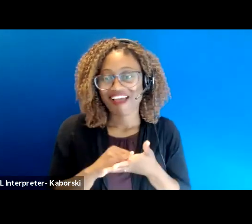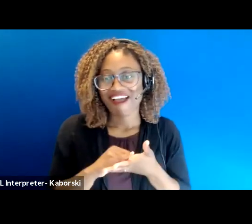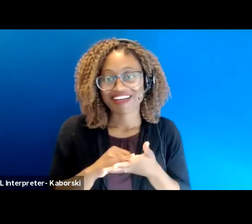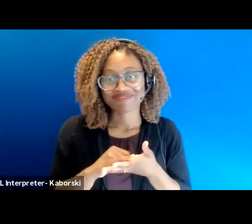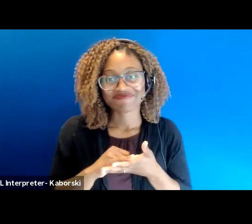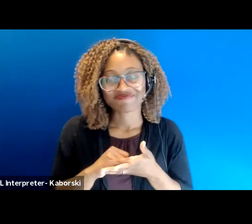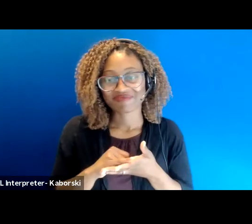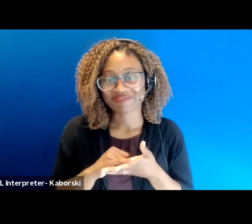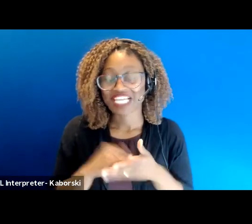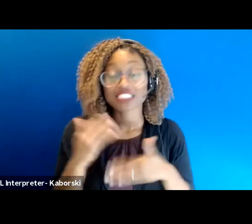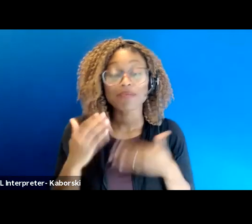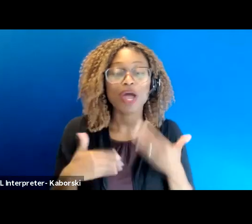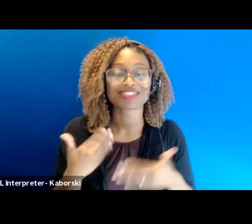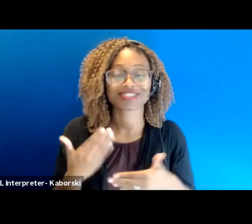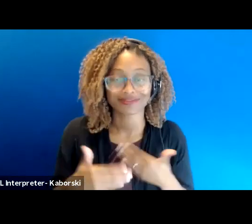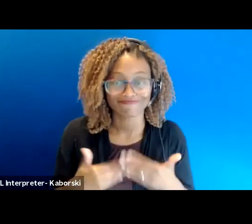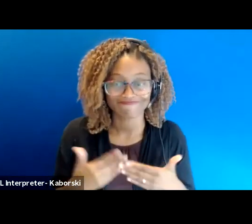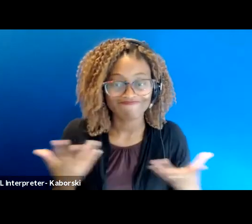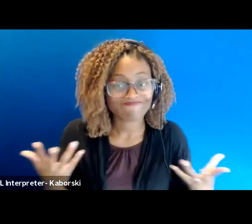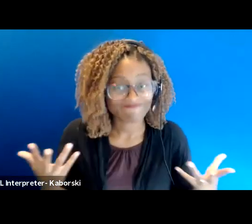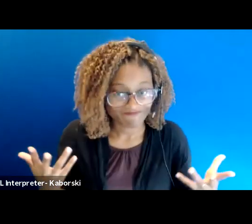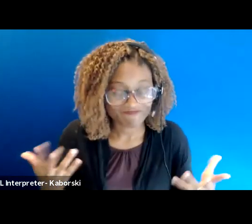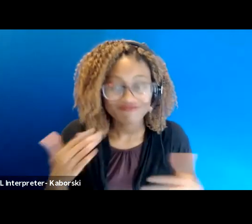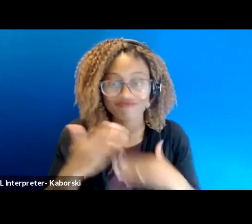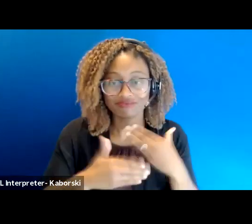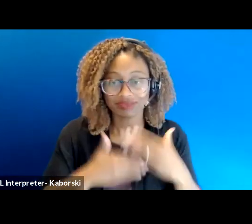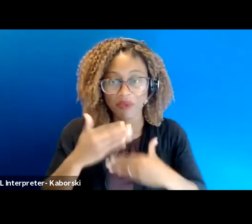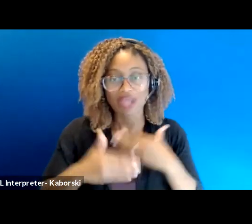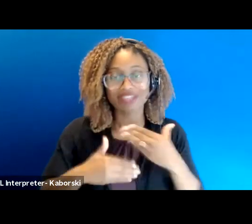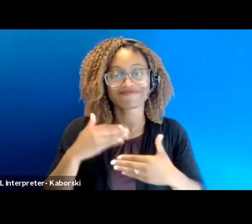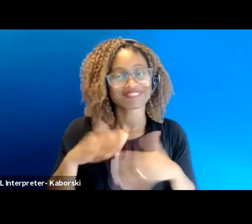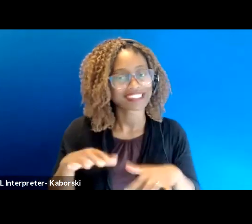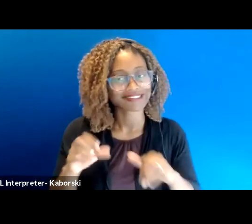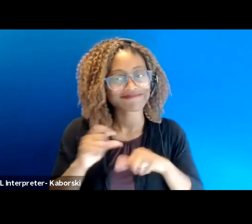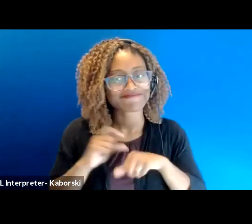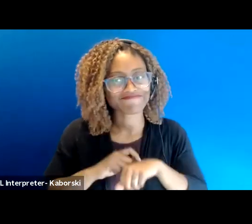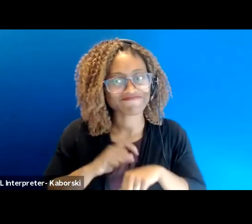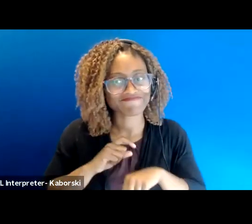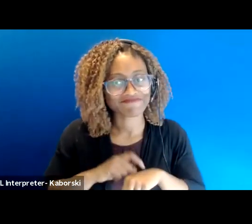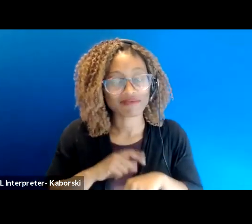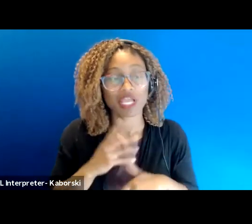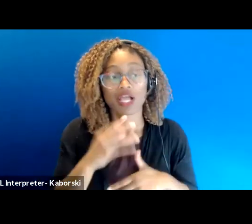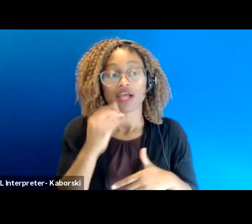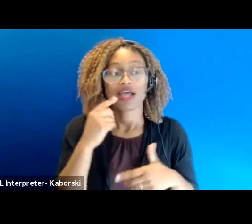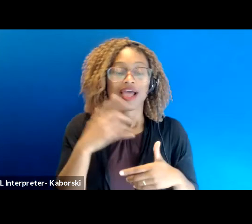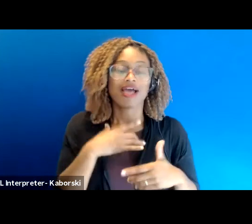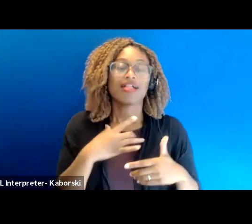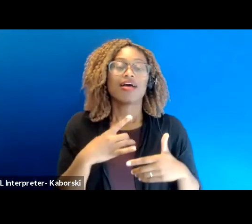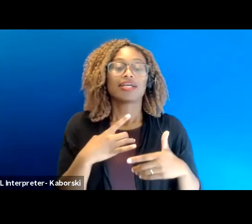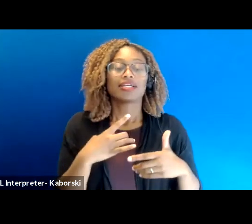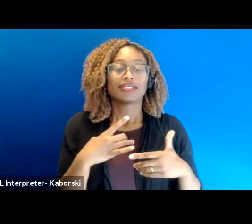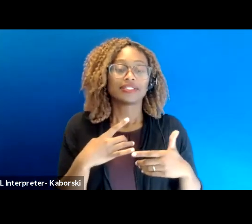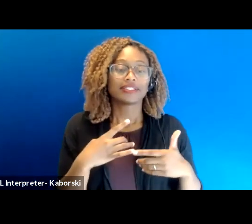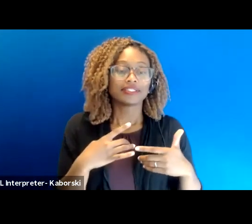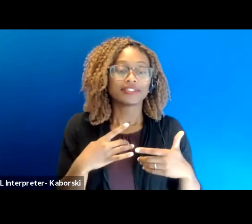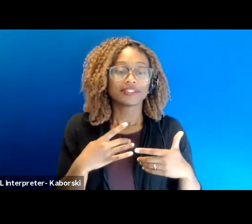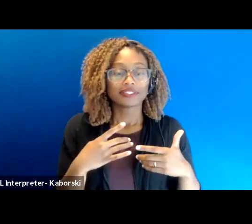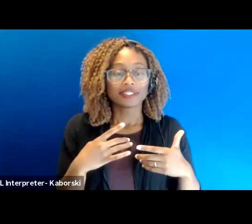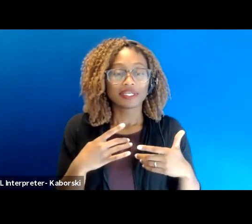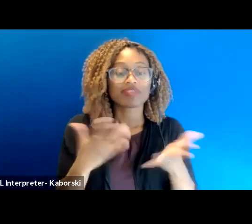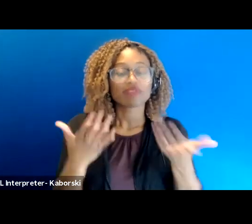it was a process. The thing I do like it, and it's important to Center for Independent